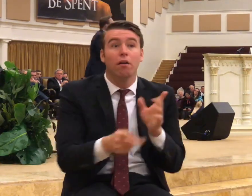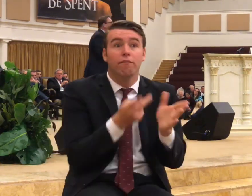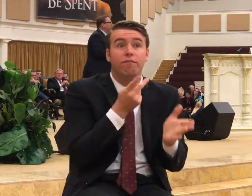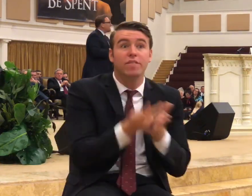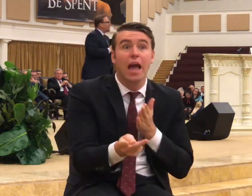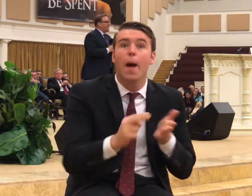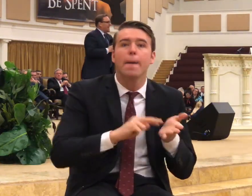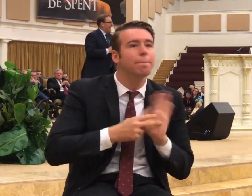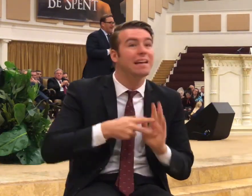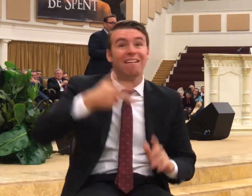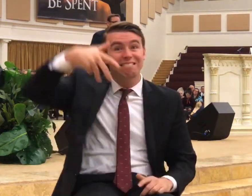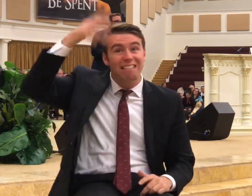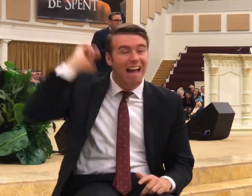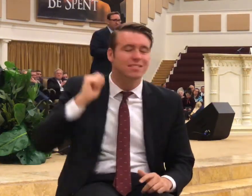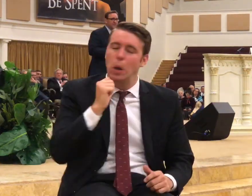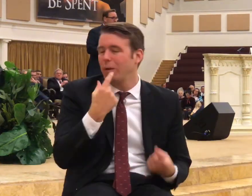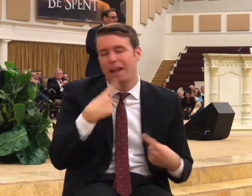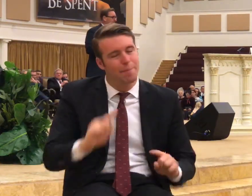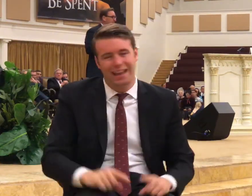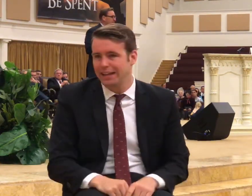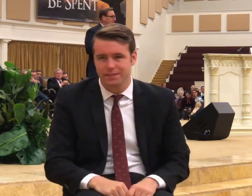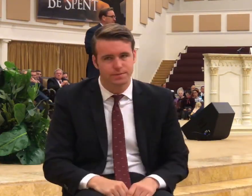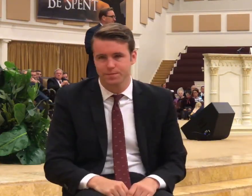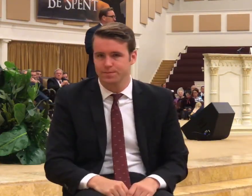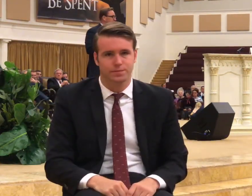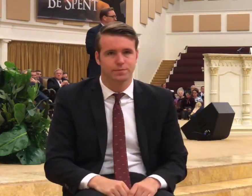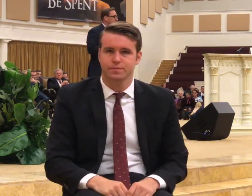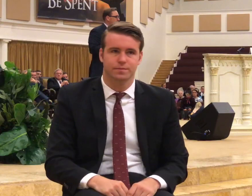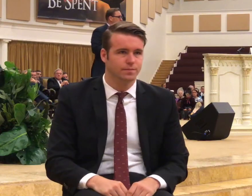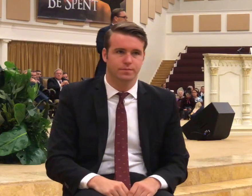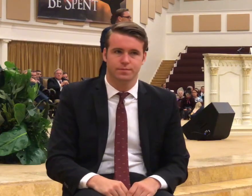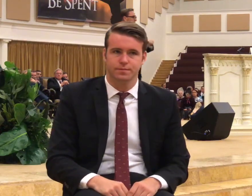you'll never make it with the lions.